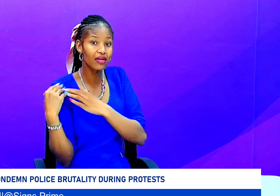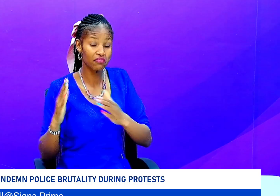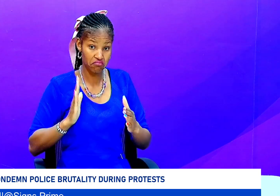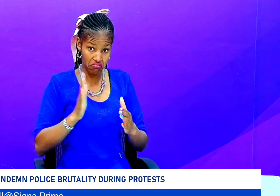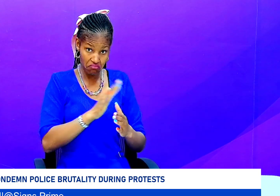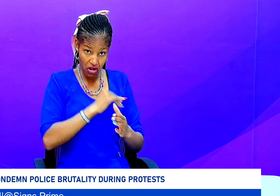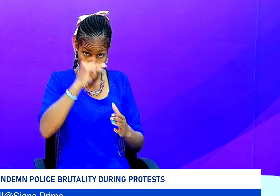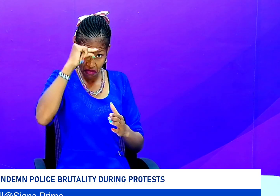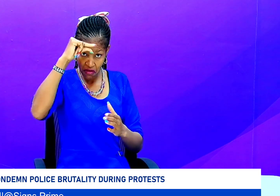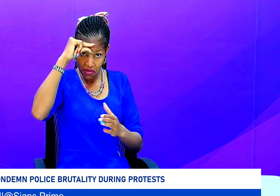discuss